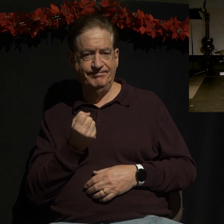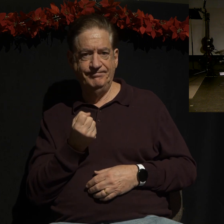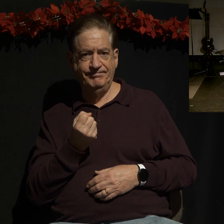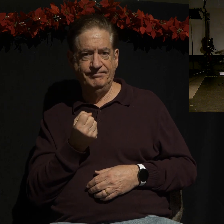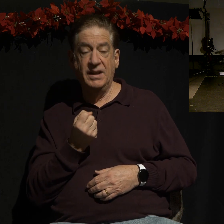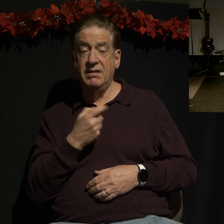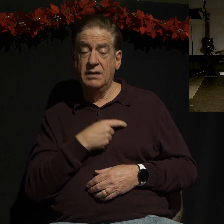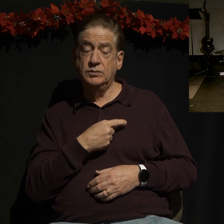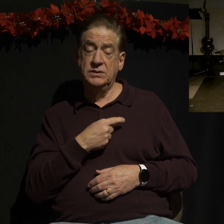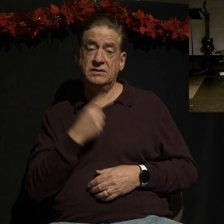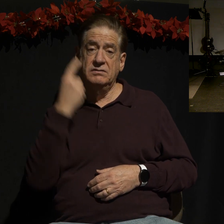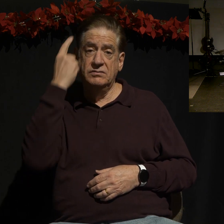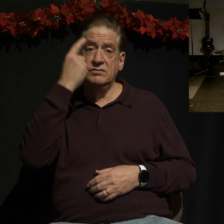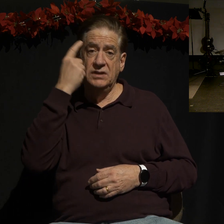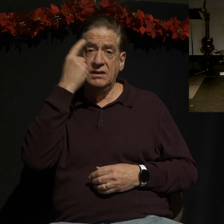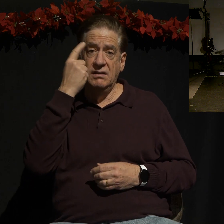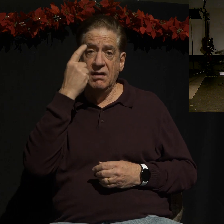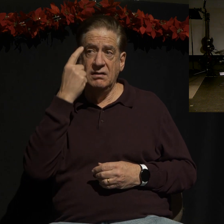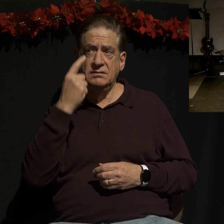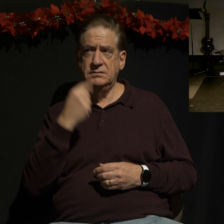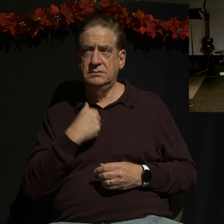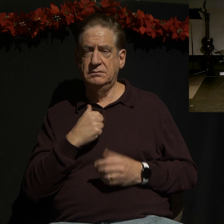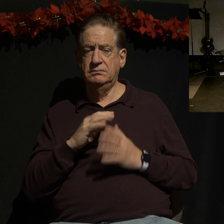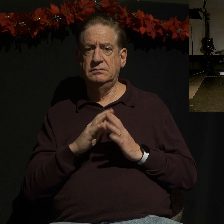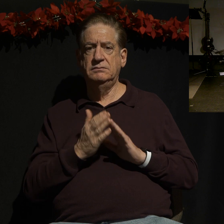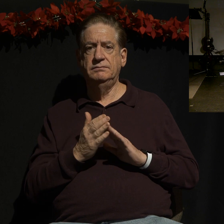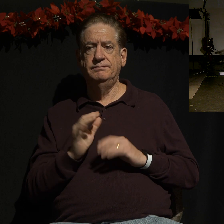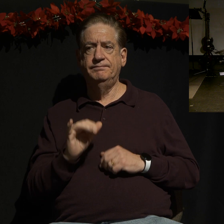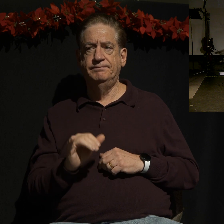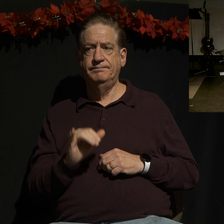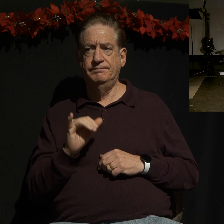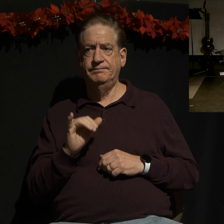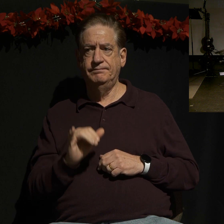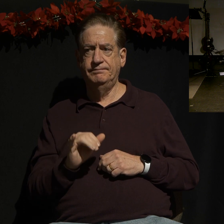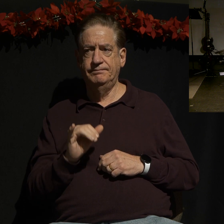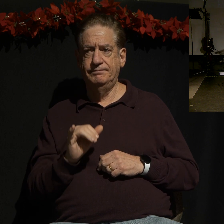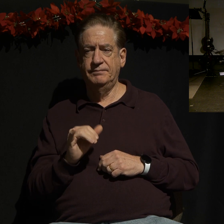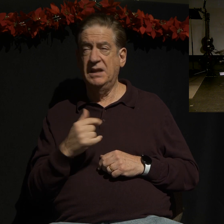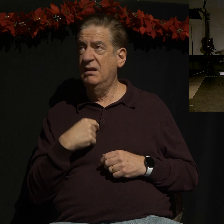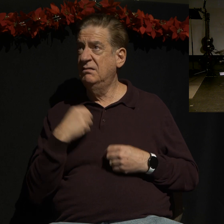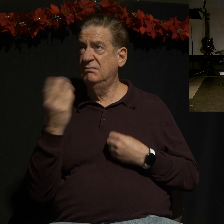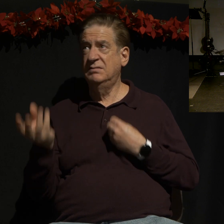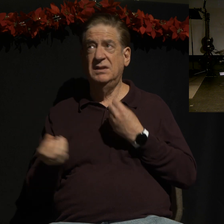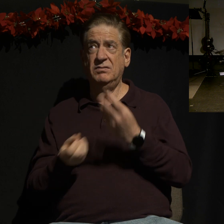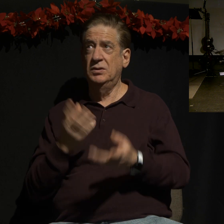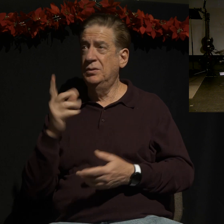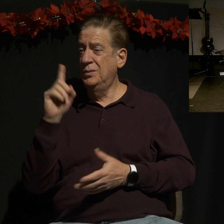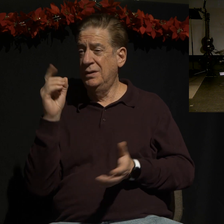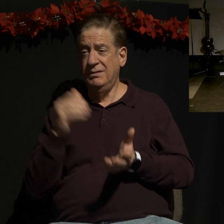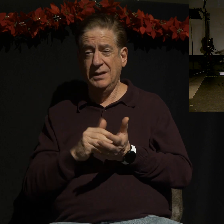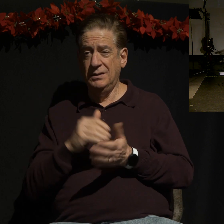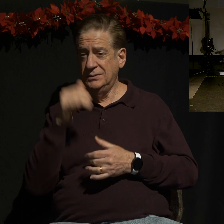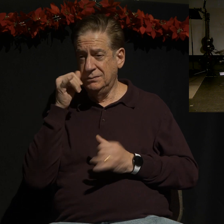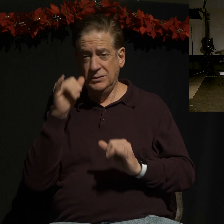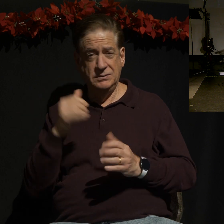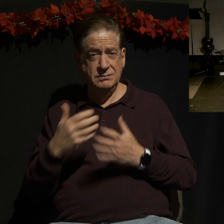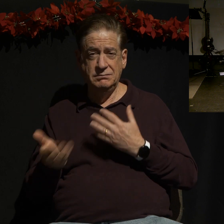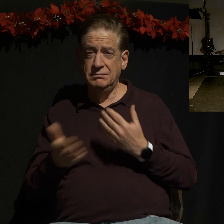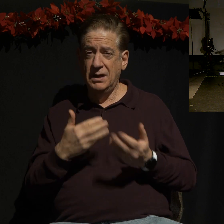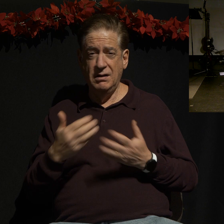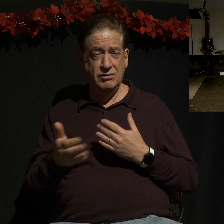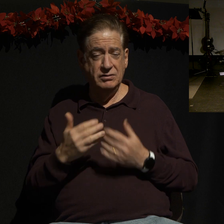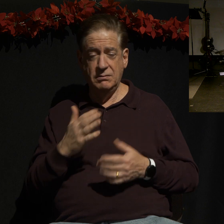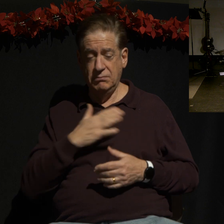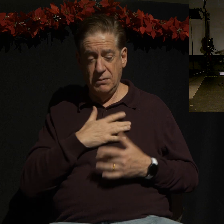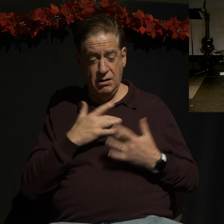That's what he realized he had become. And he realized, I could give you 1,000 bulls and it won't matter if